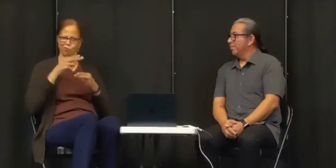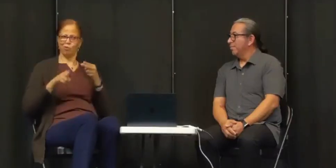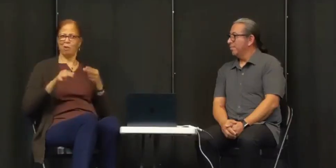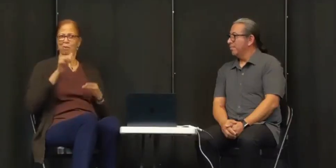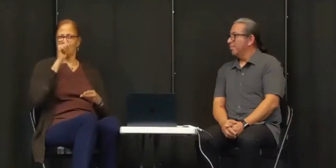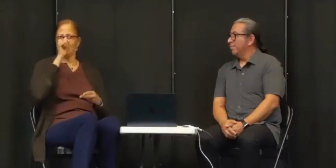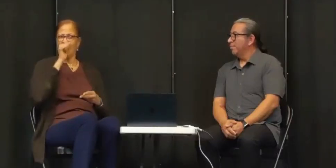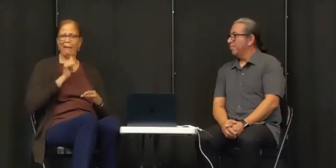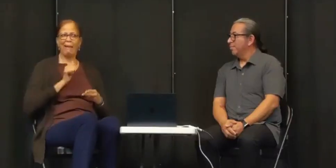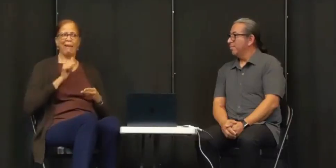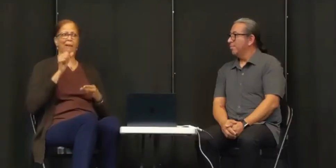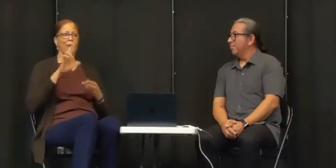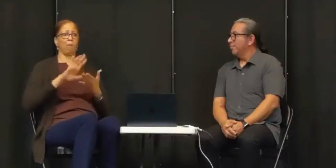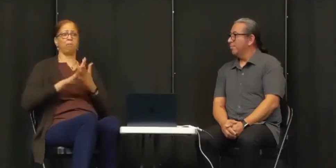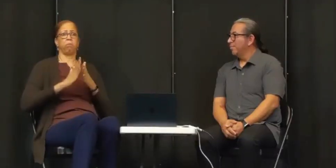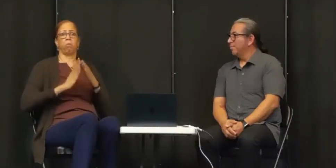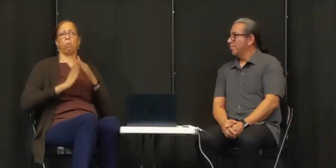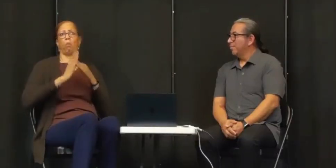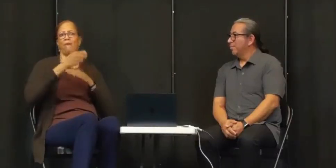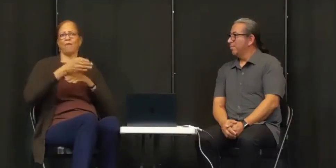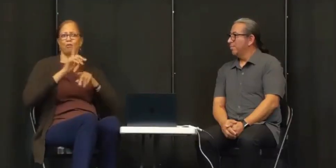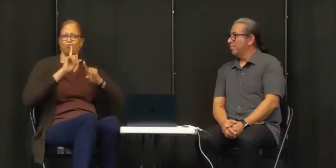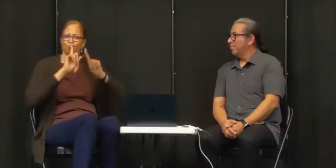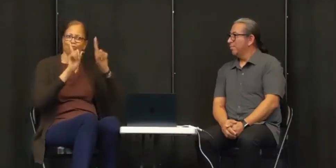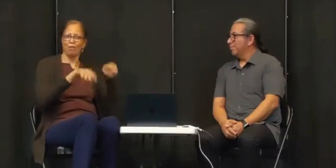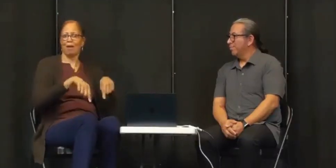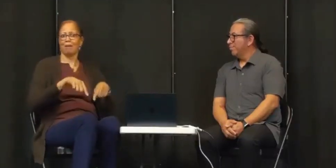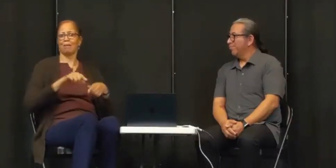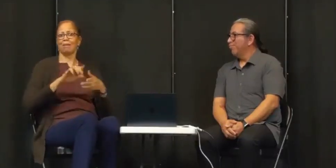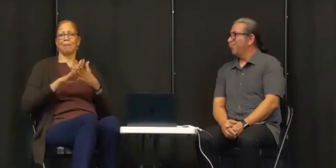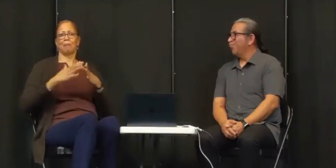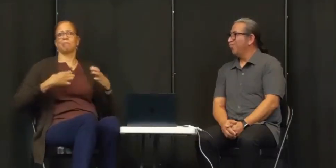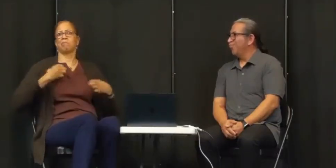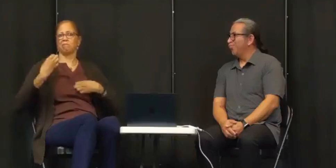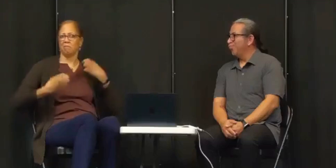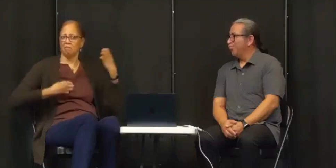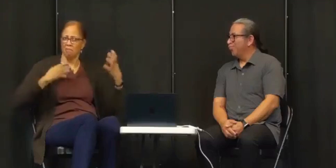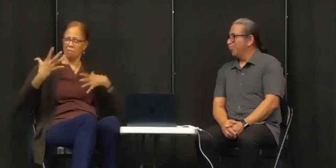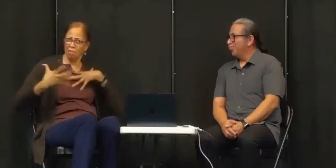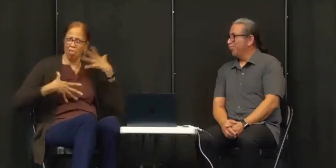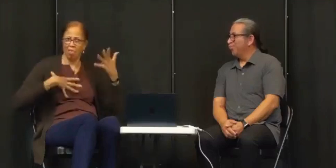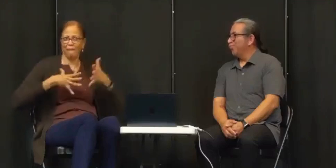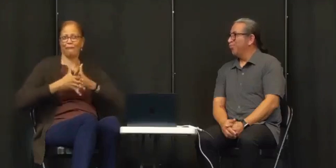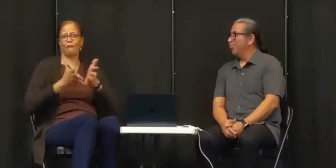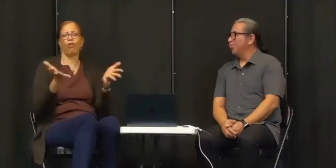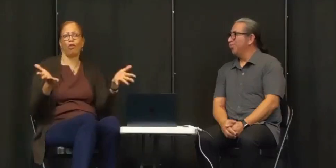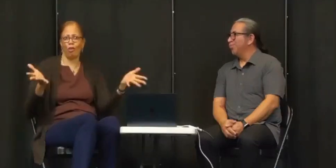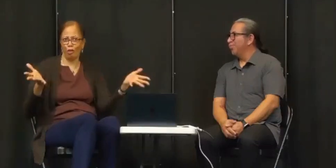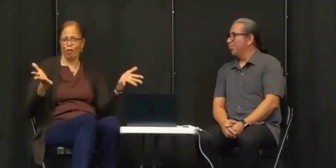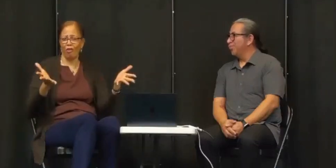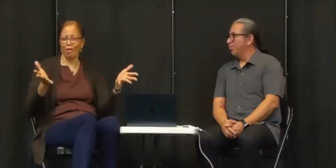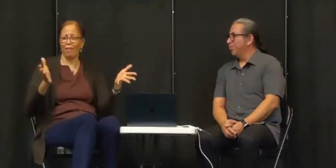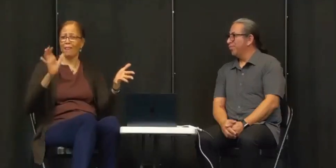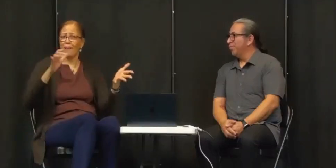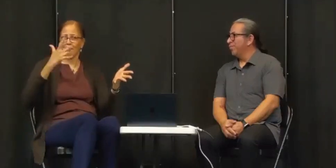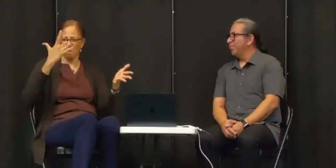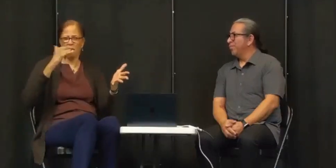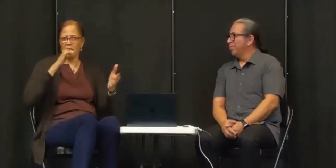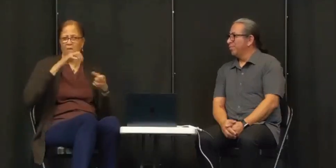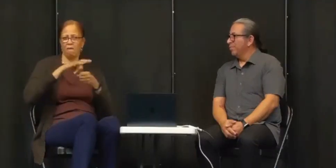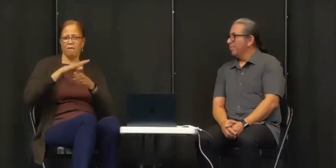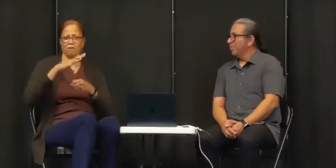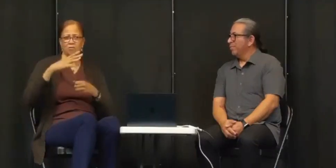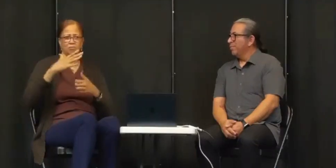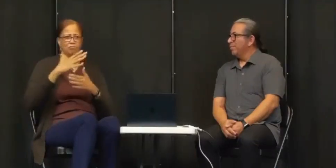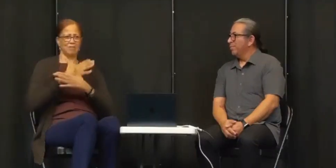you're going to be crabby, you're going to be short with people, you're going to overreact, you're going to be emotional, right? And that's going to